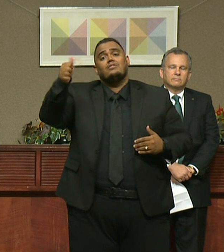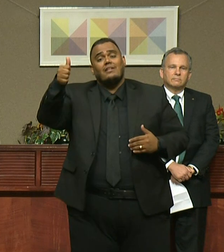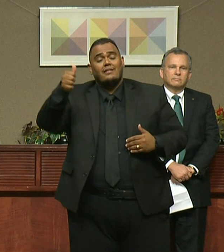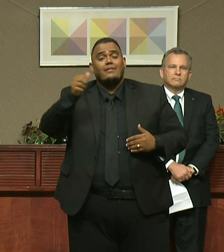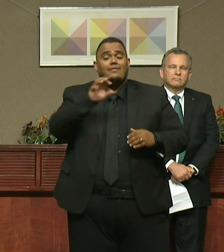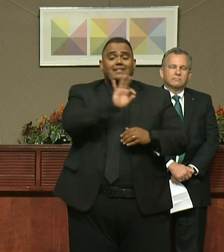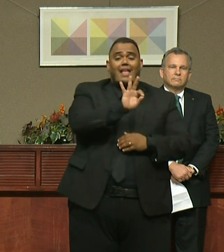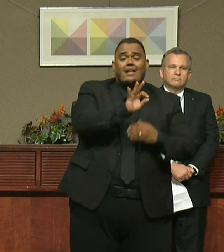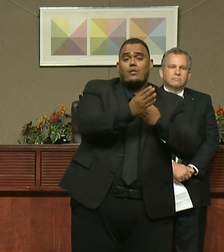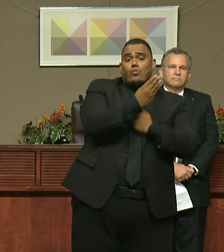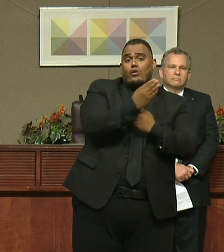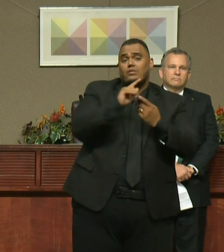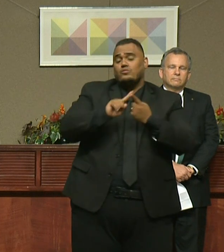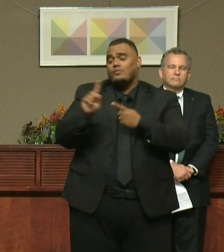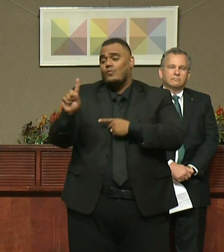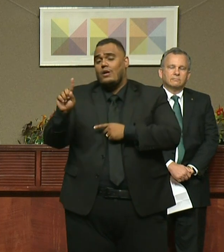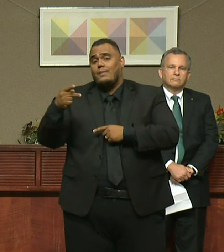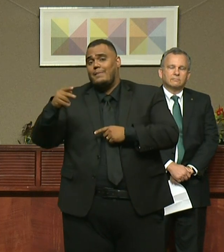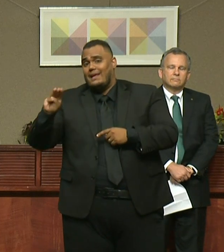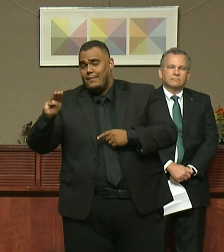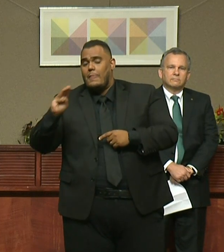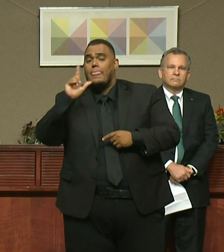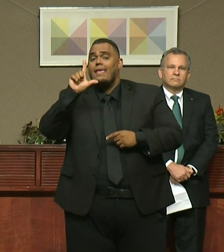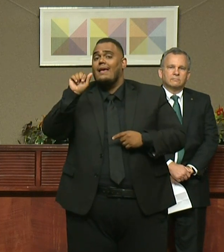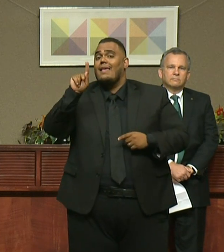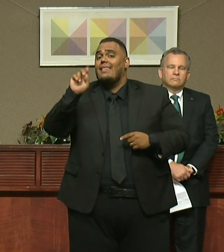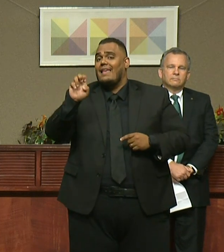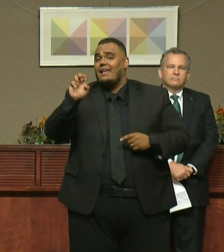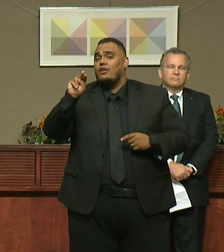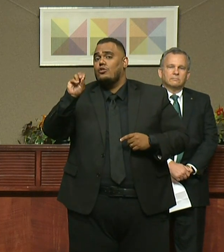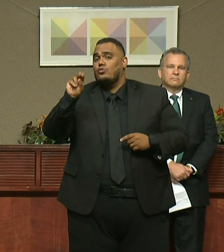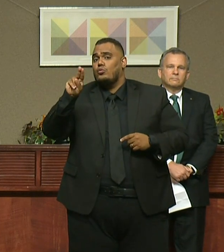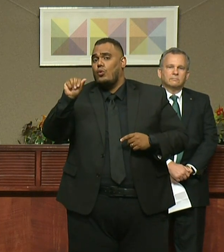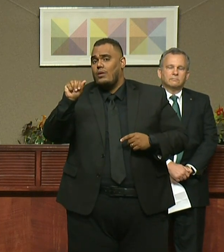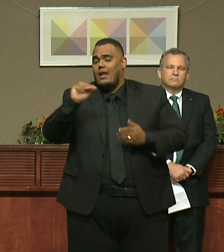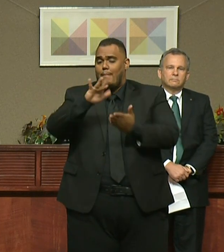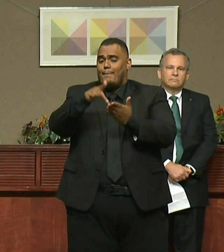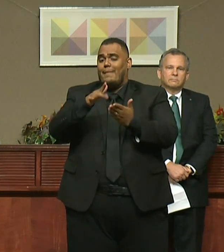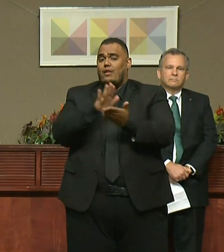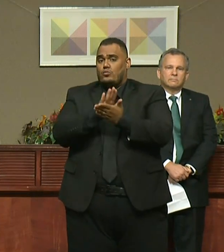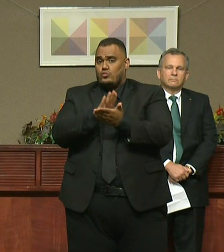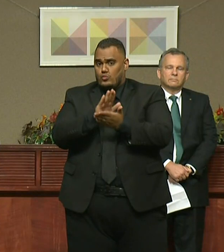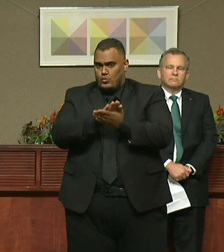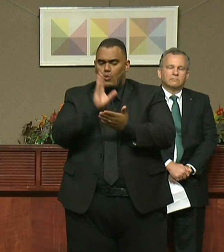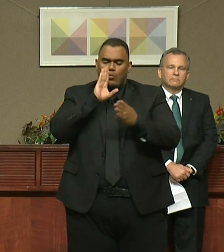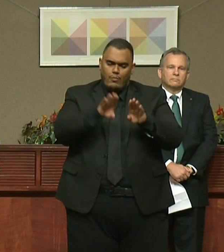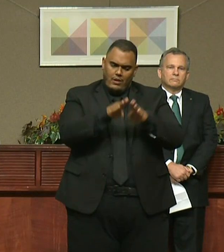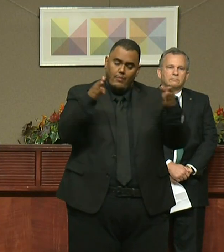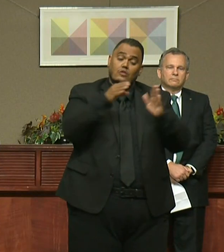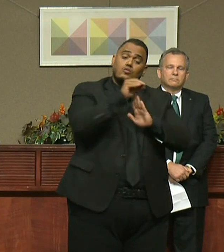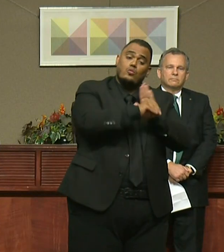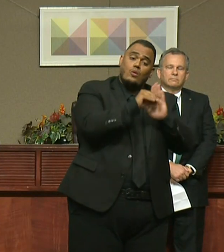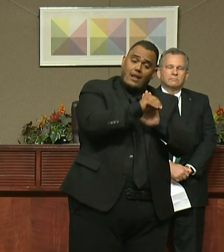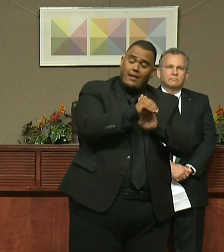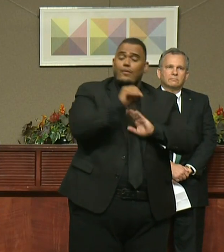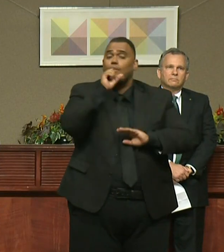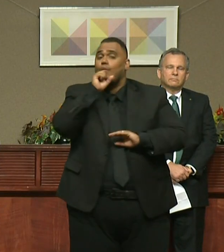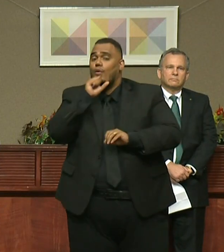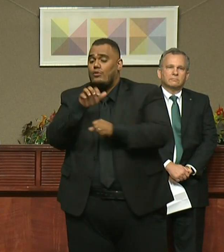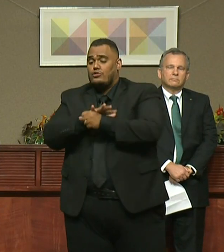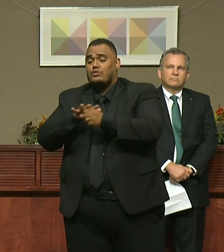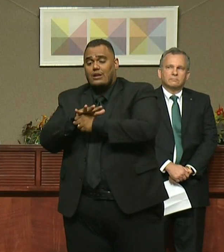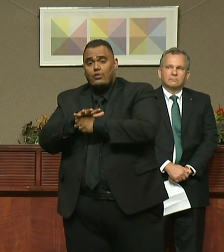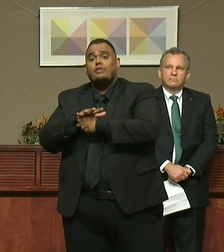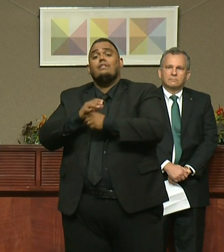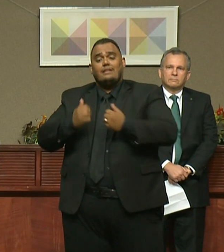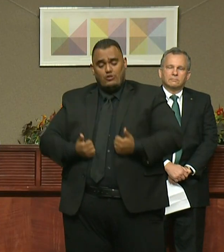testing at Lake Nona Middle School. It's open to Orlando and Orange County residents over the age of 18. To make an